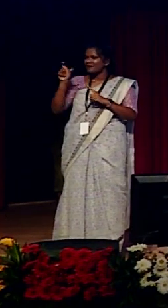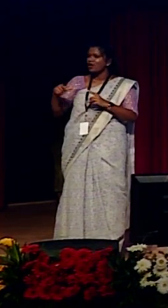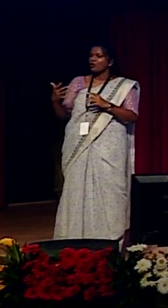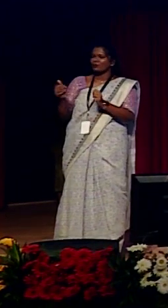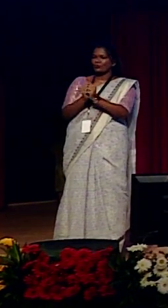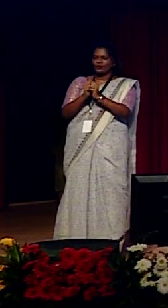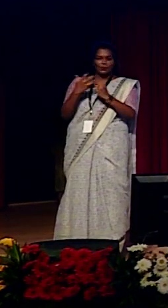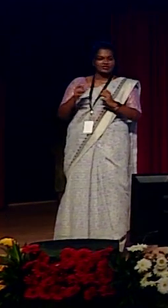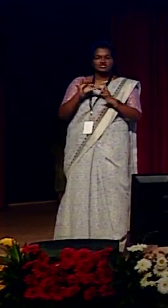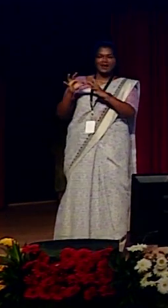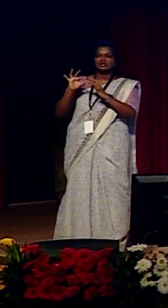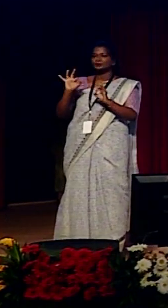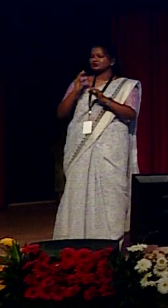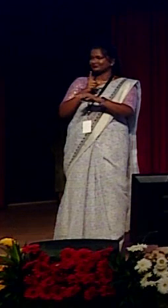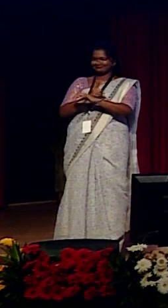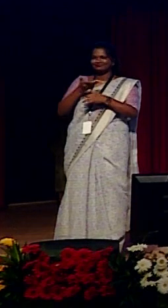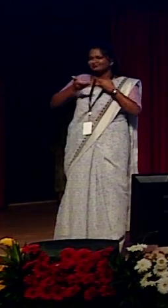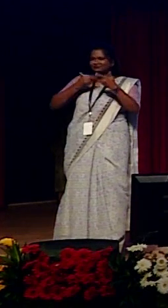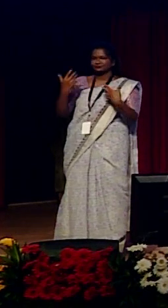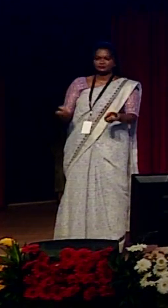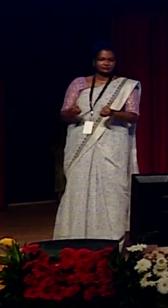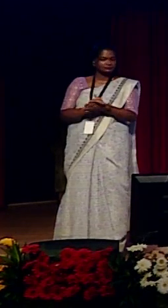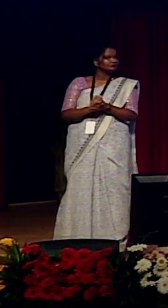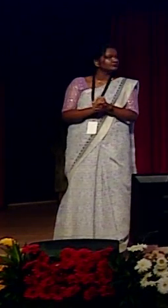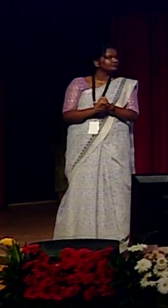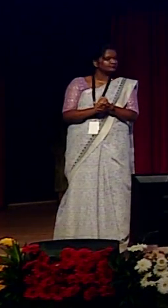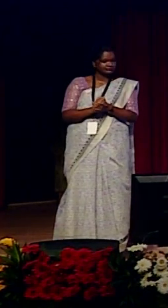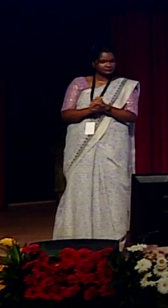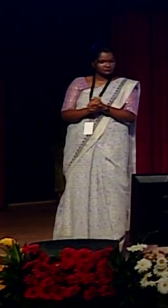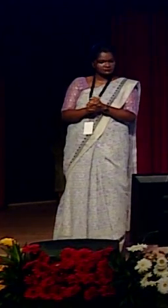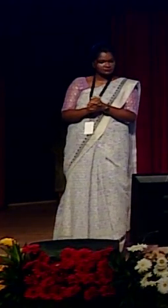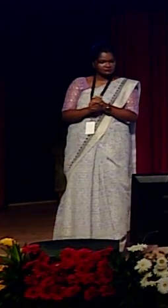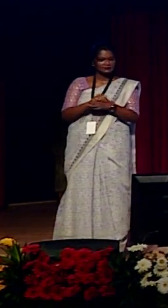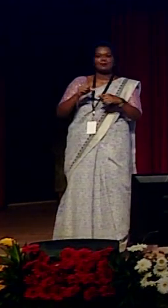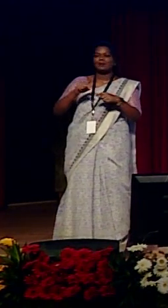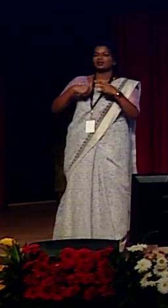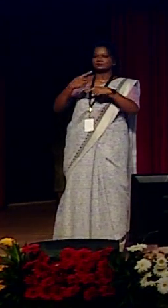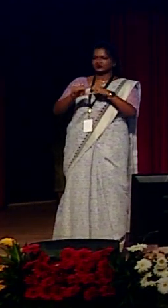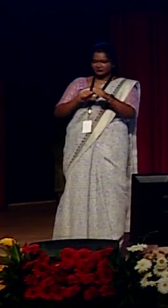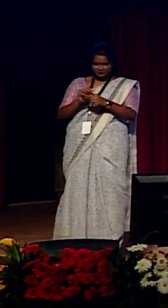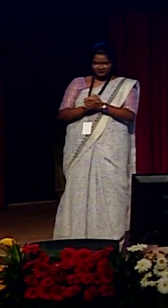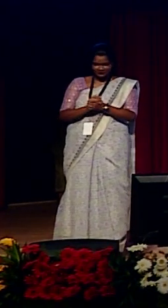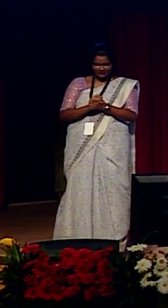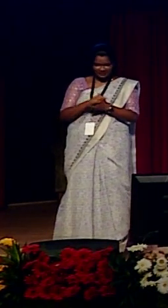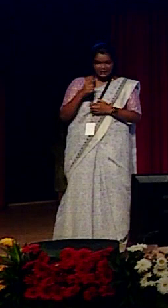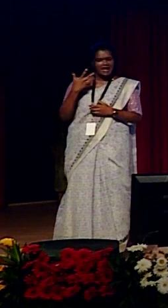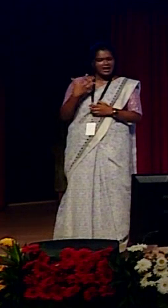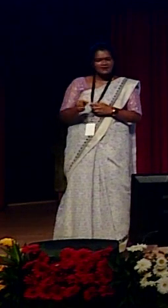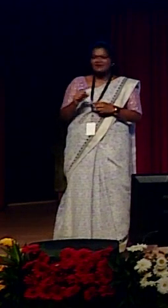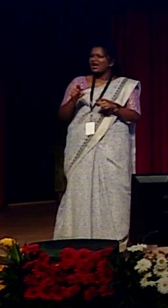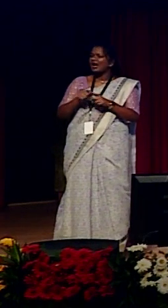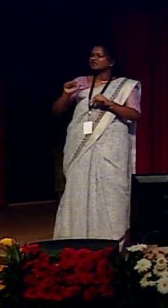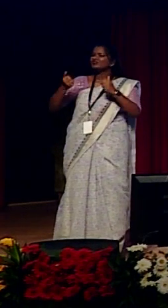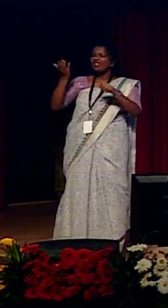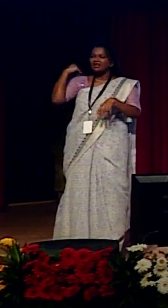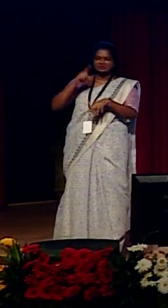with their special educators. And we will touch upon those further in the next steps. So a couple of achievements from the